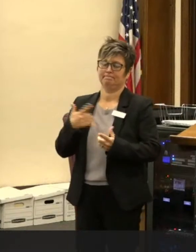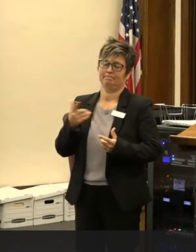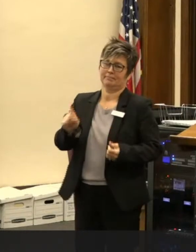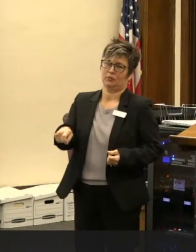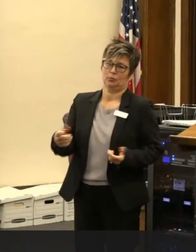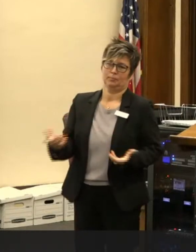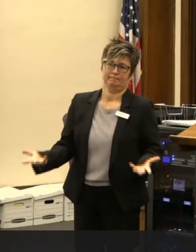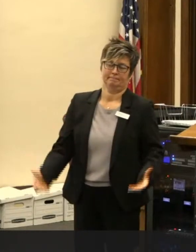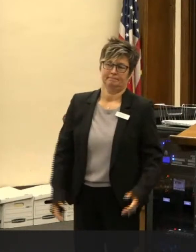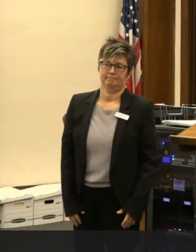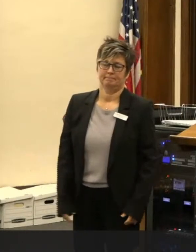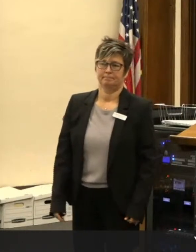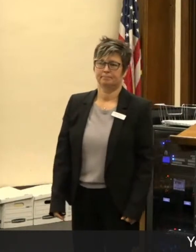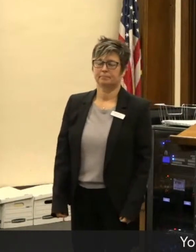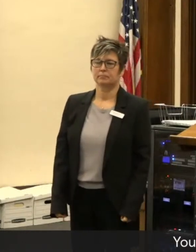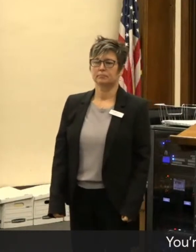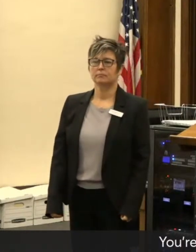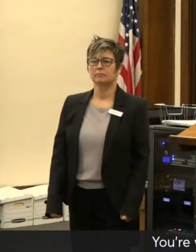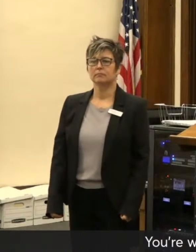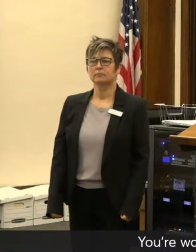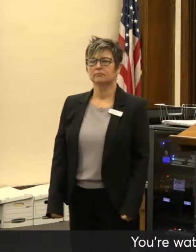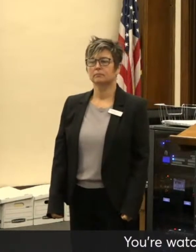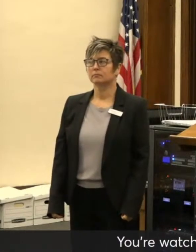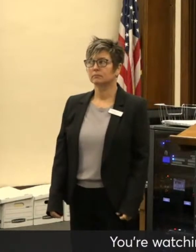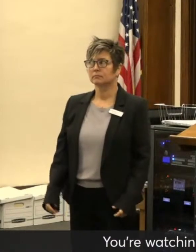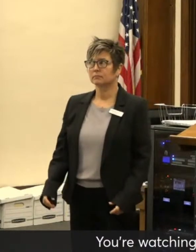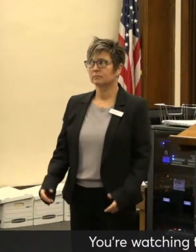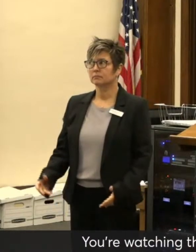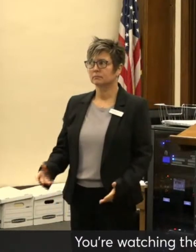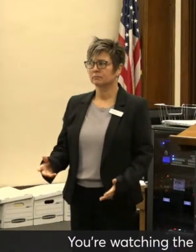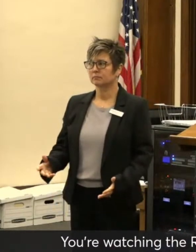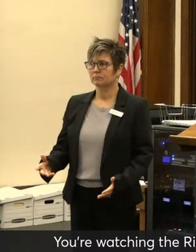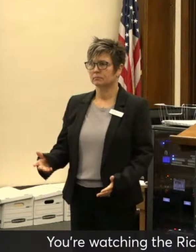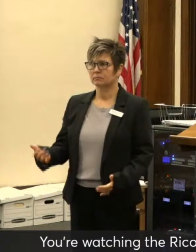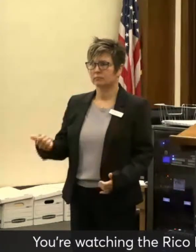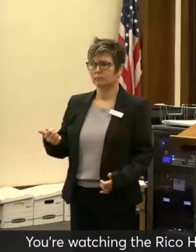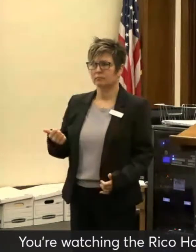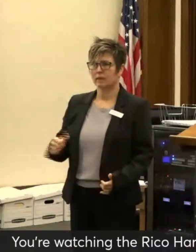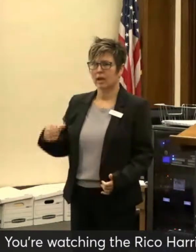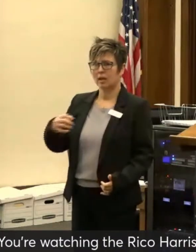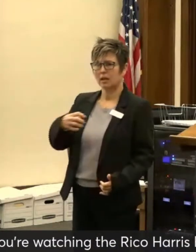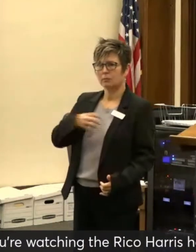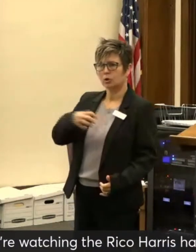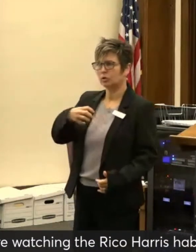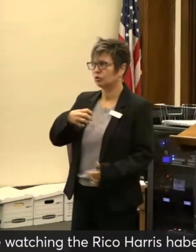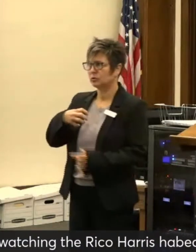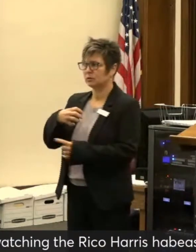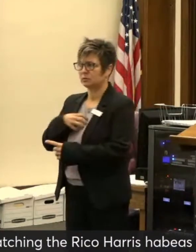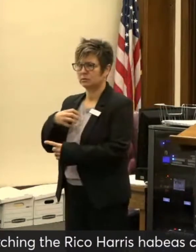Unless there's some confusion, some objection by one side or the other to